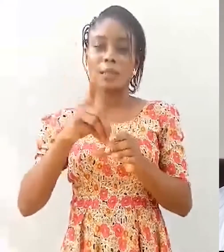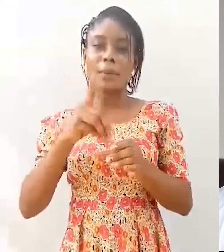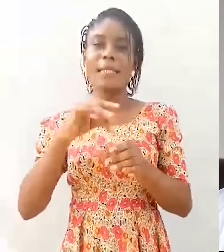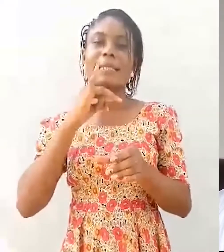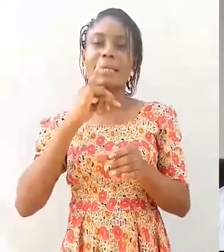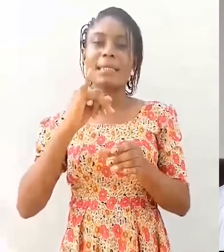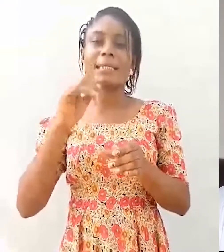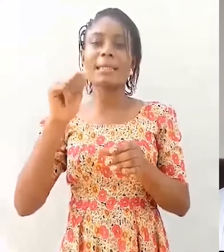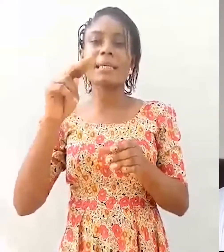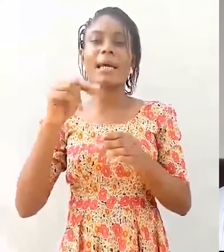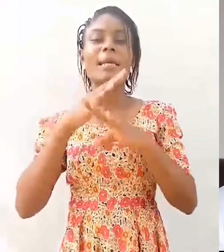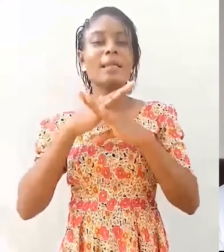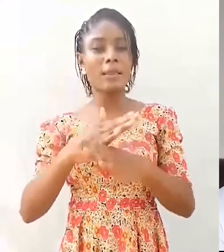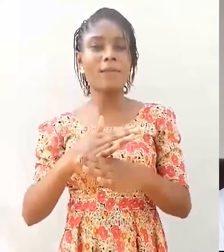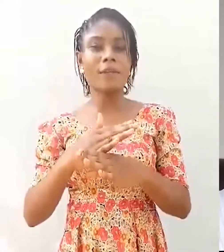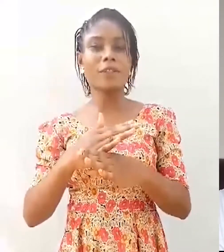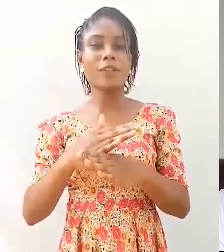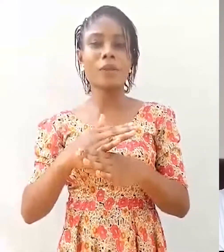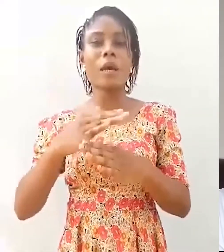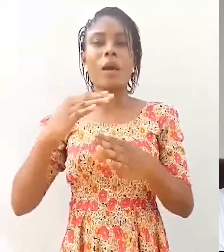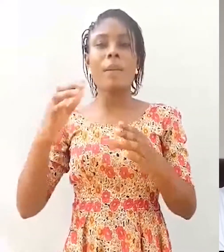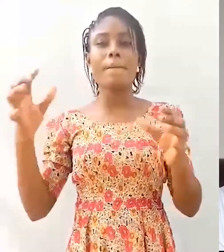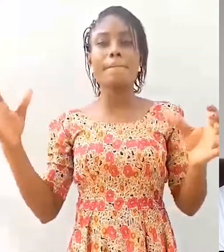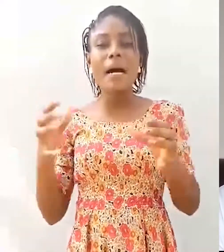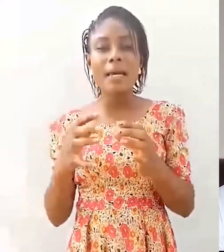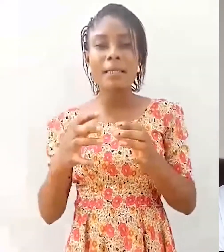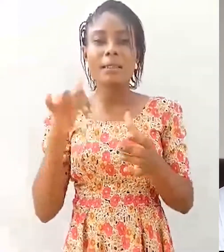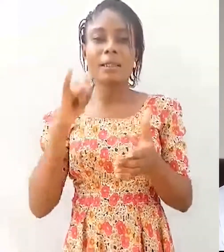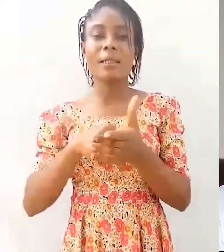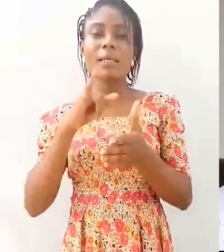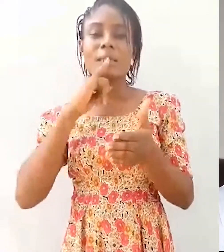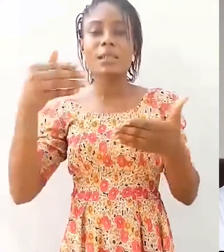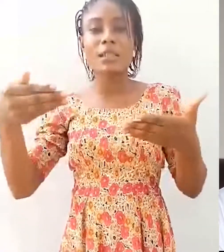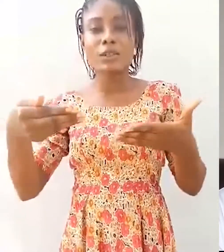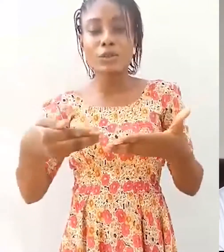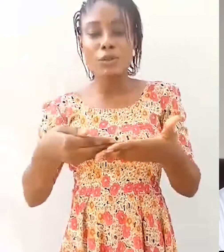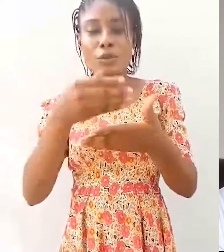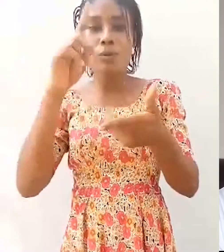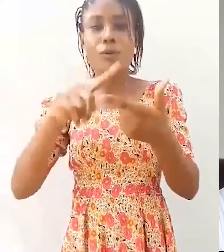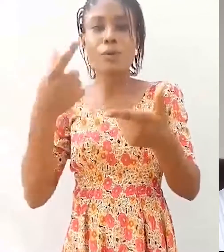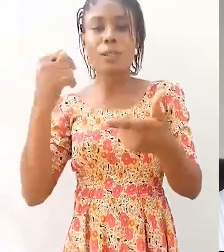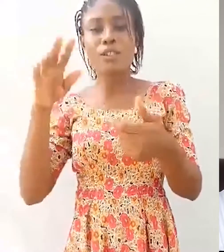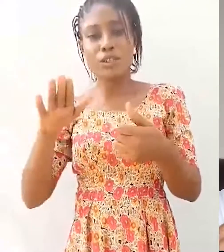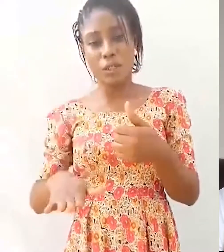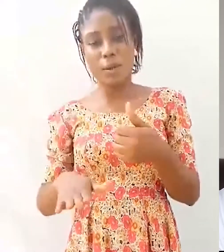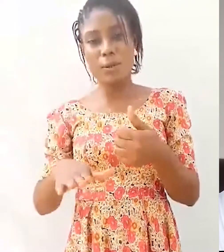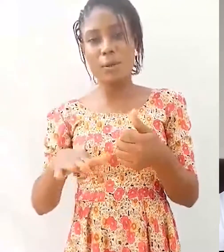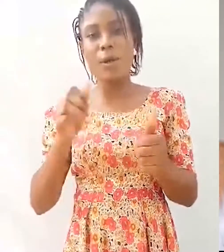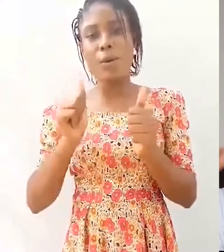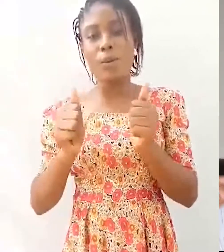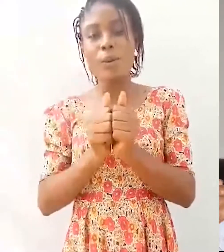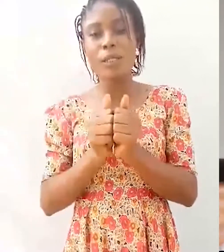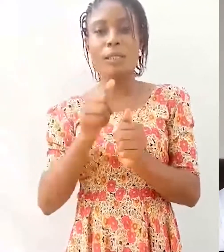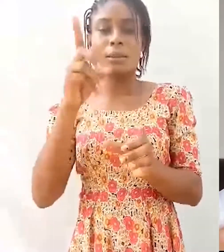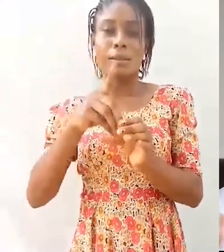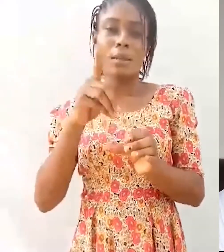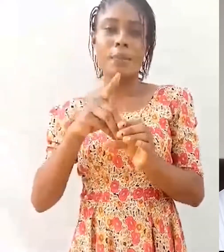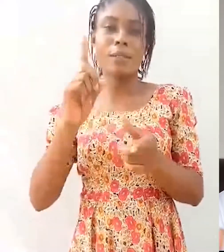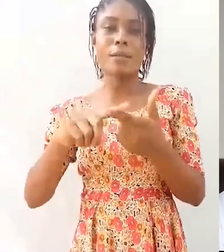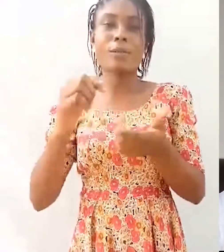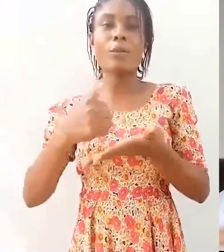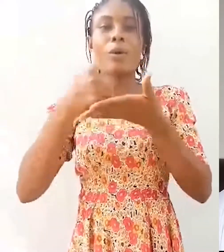intervention package that is introduced to the child that is with disability to help